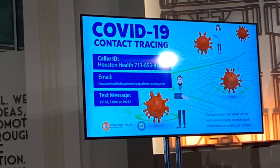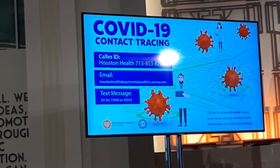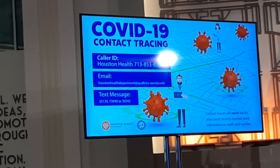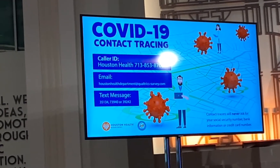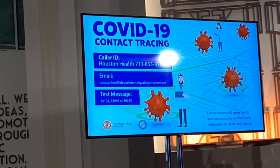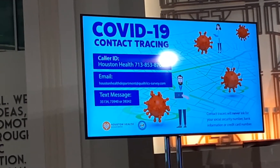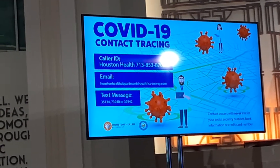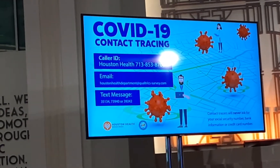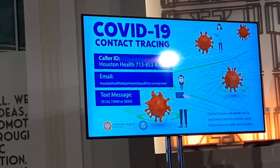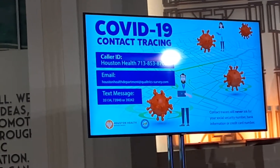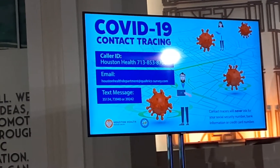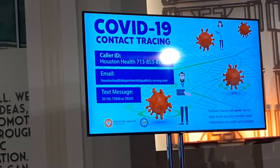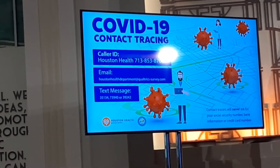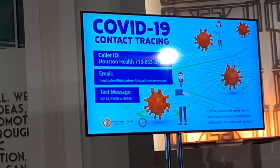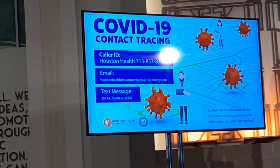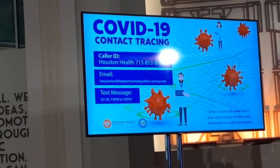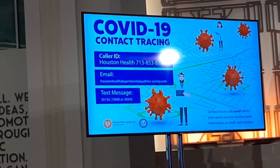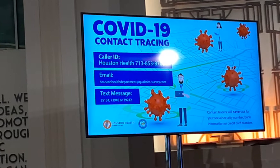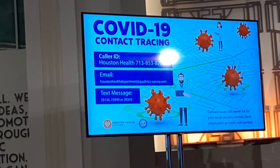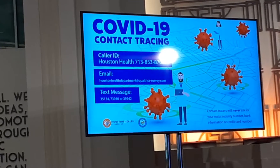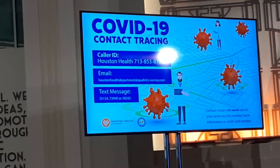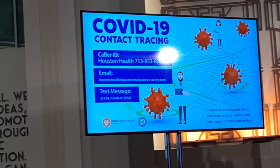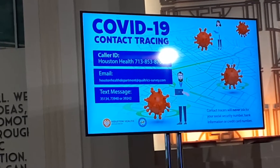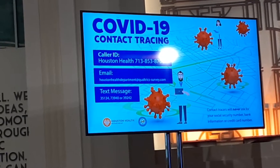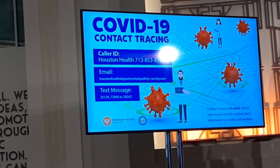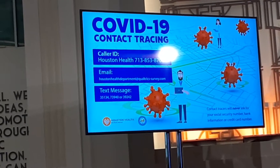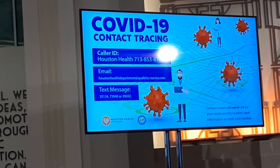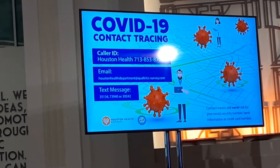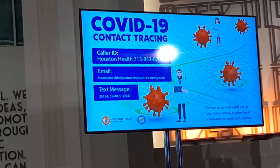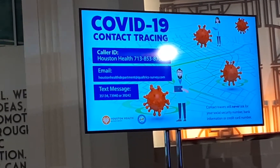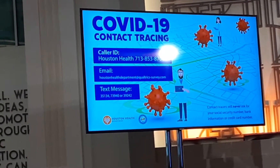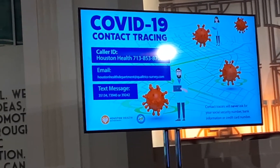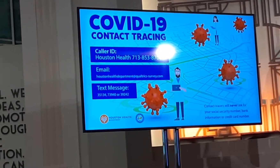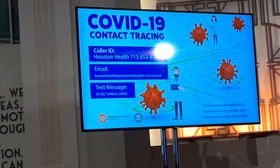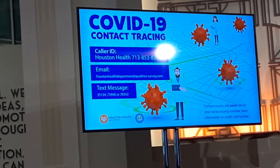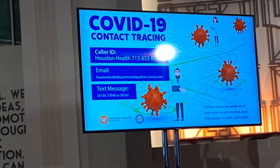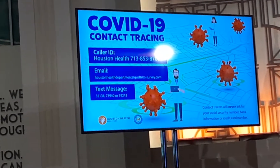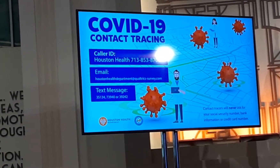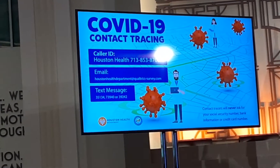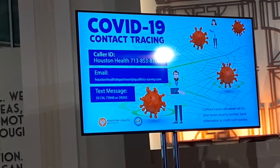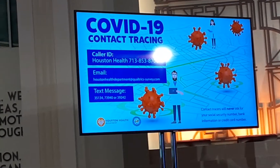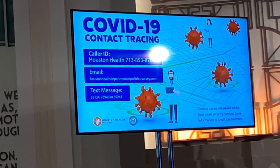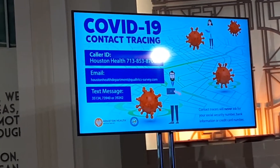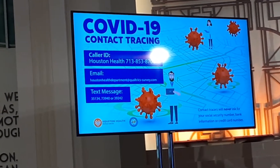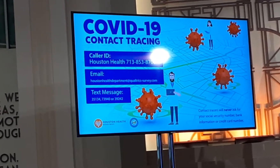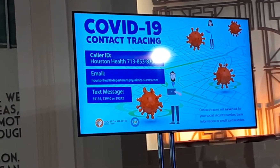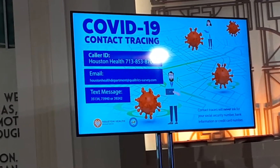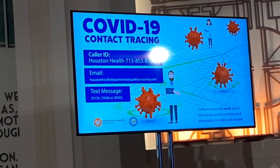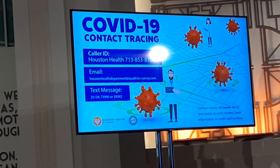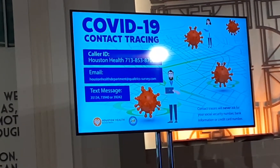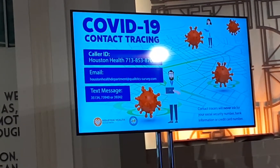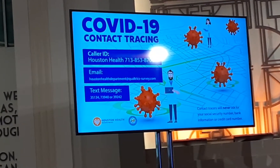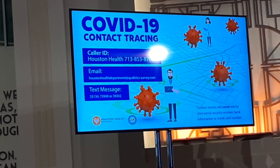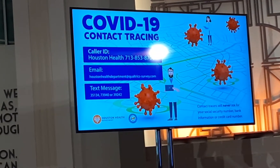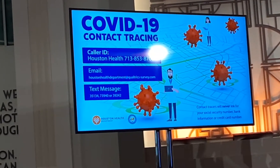a phone call where the caller ID is Houston Health and or the number is